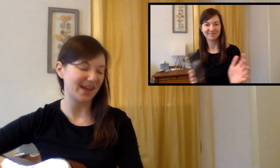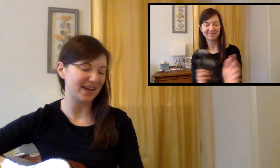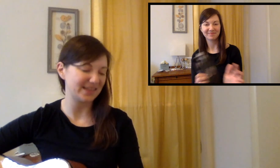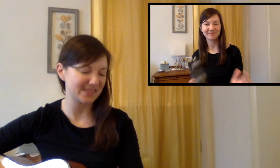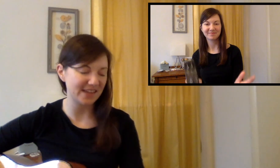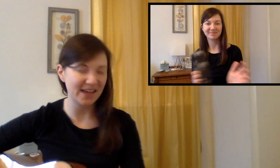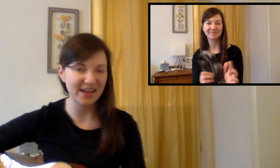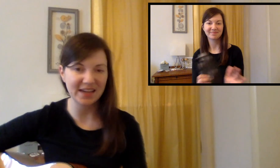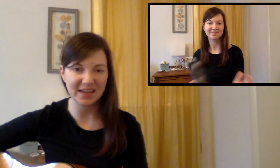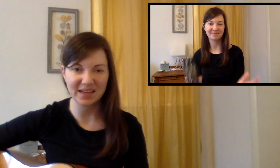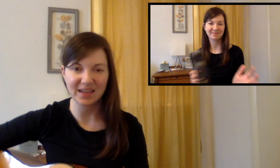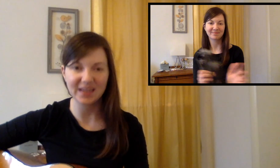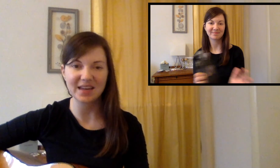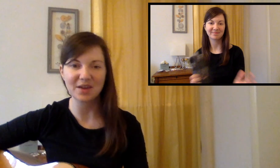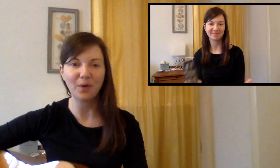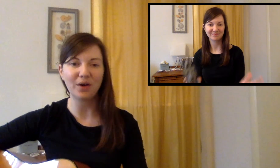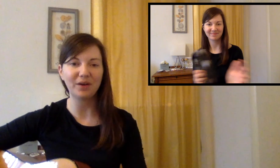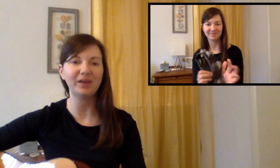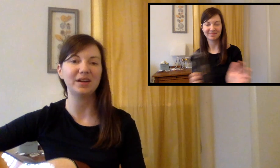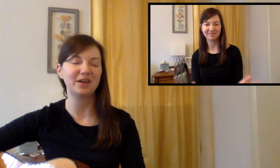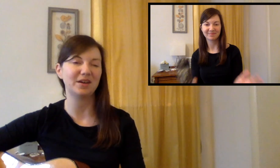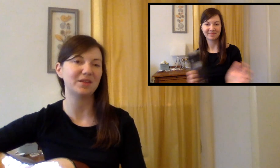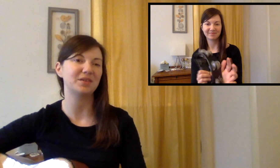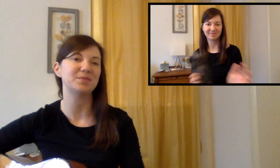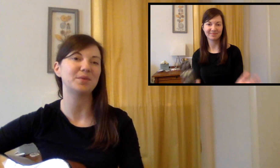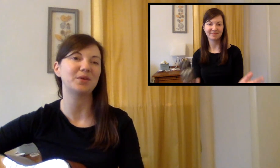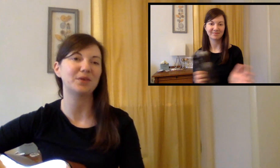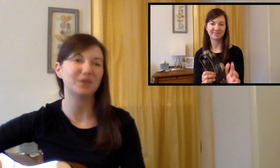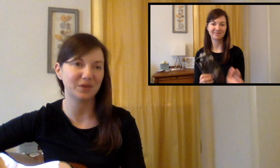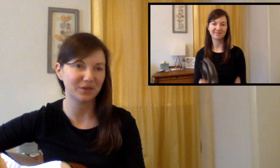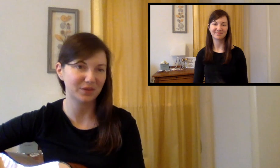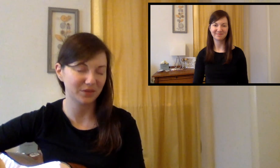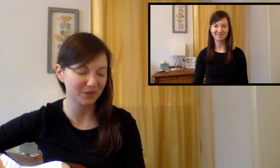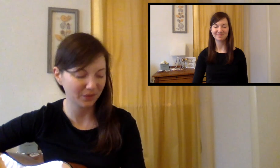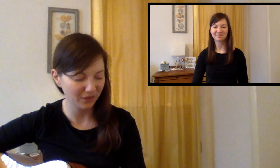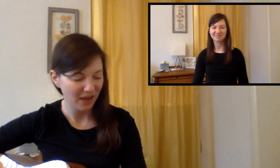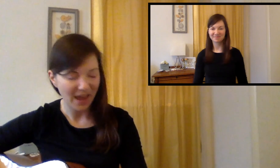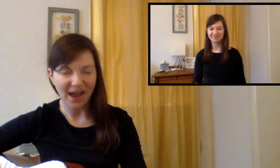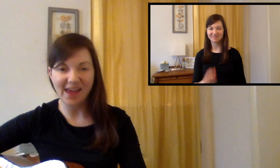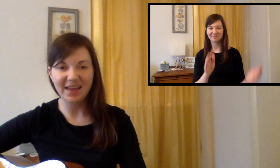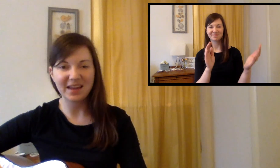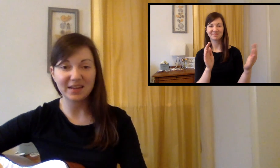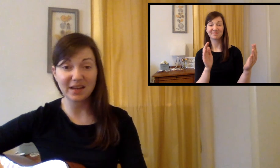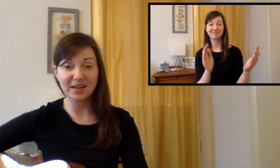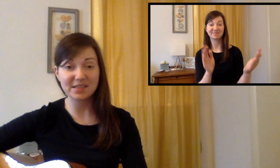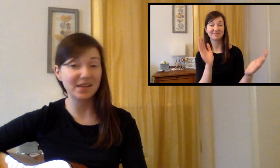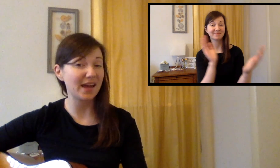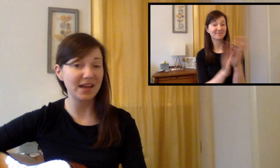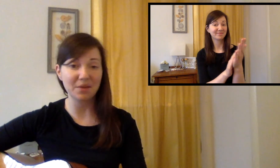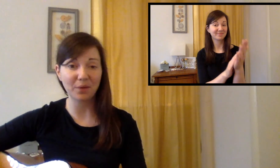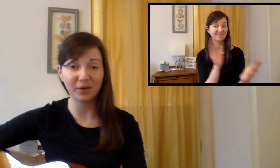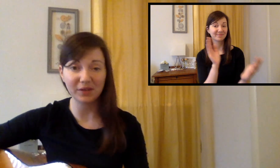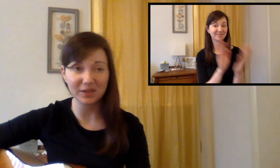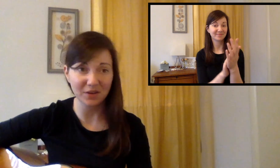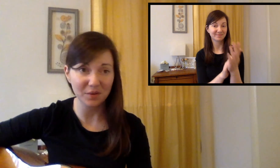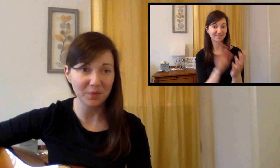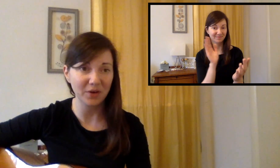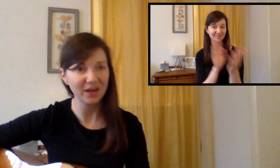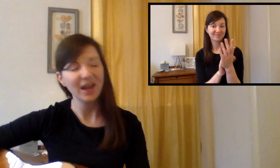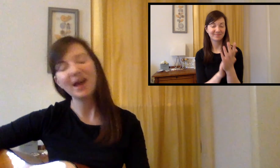and study war no more. I ain't gonna study war no more. I